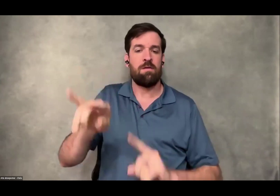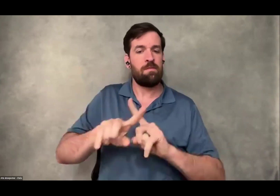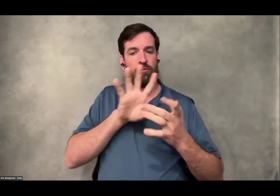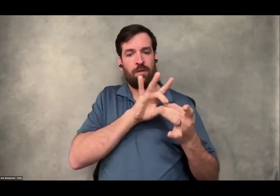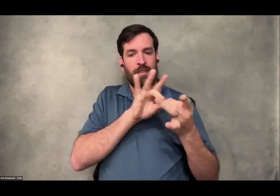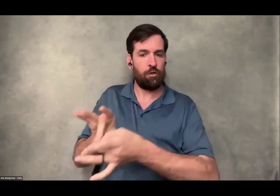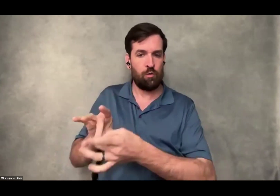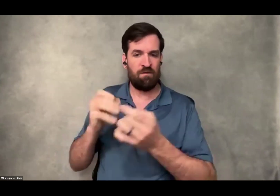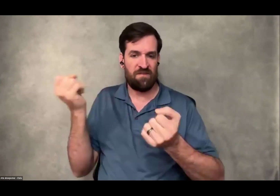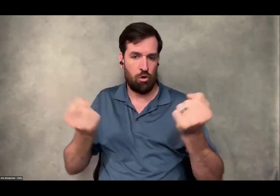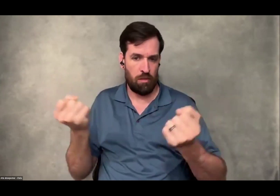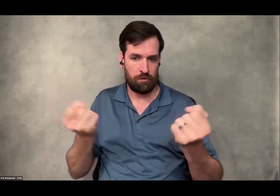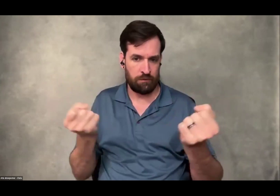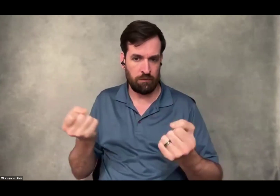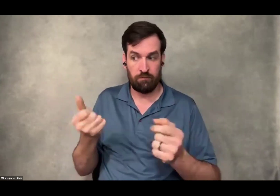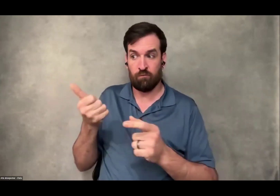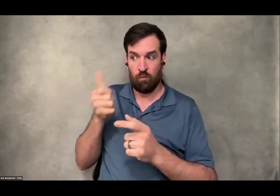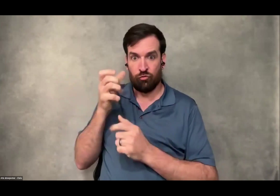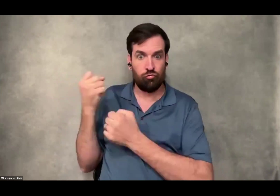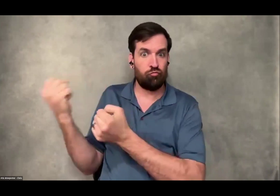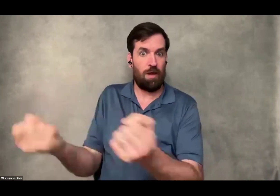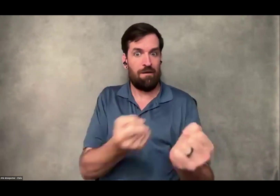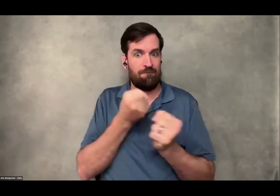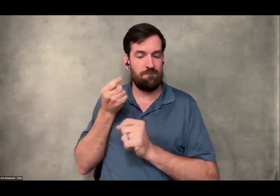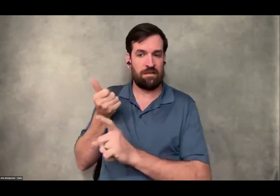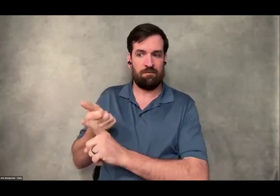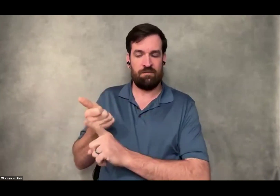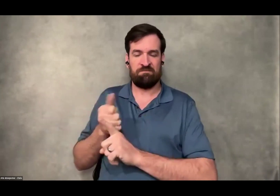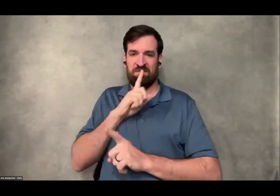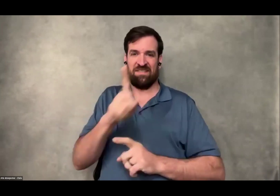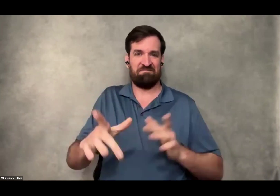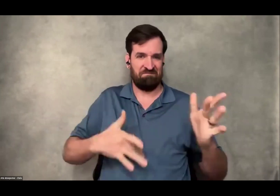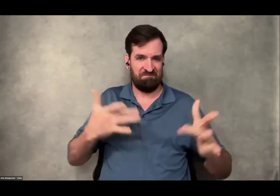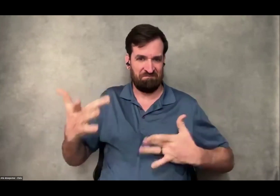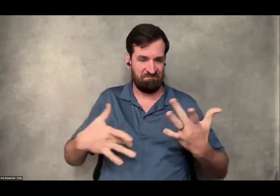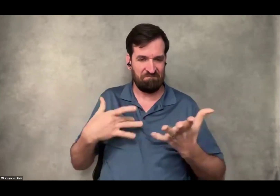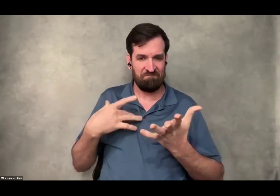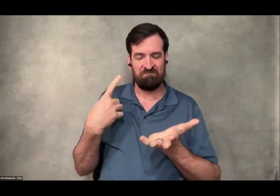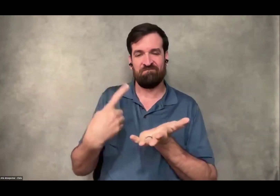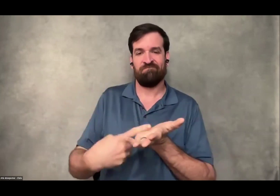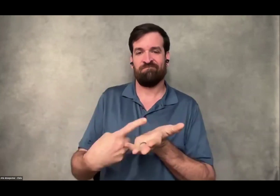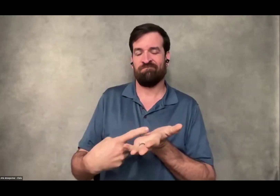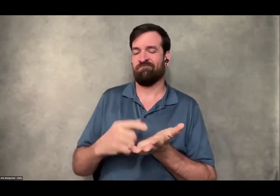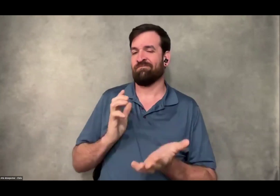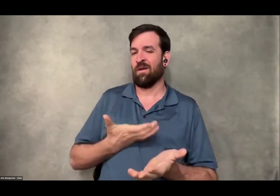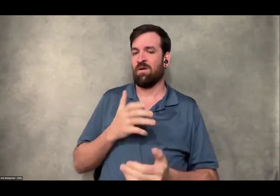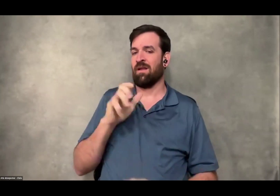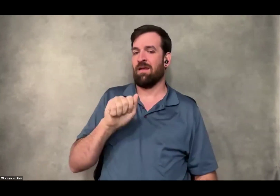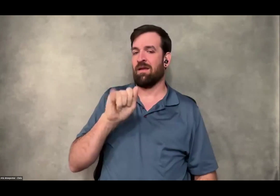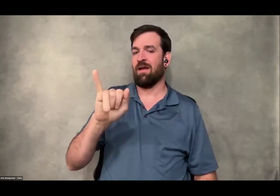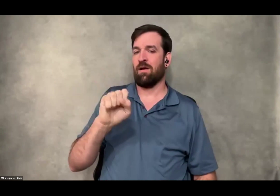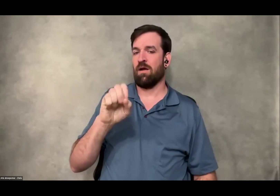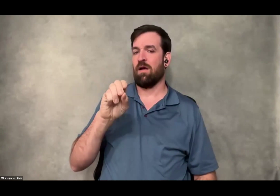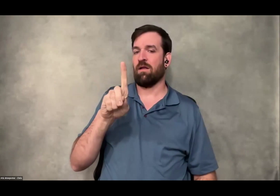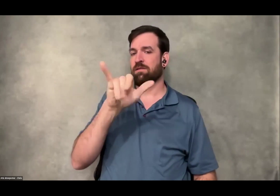in vehicles that drive themselves. So I'm really excited about our AI Odyssey